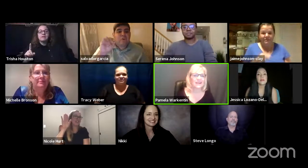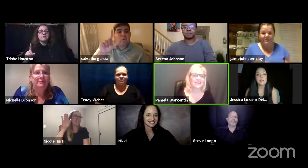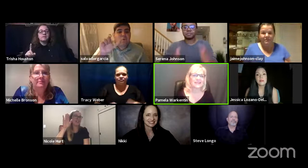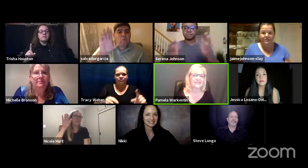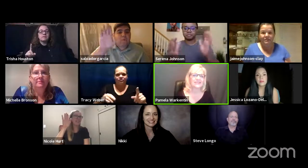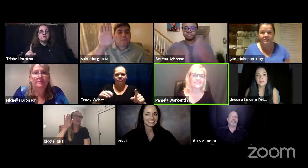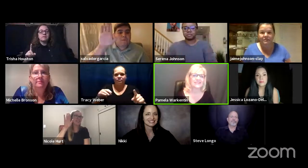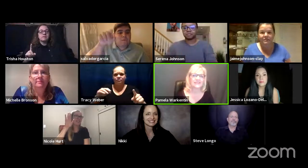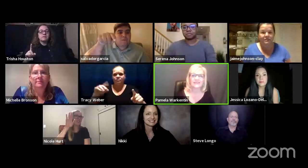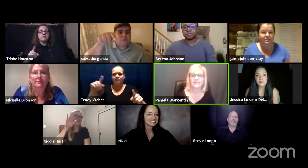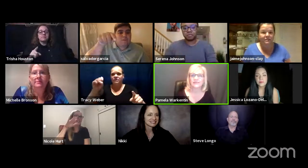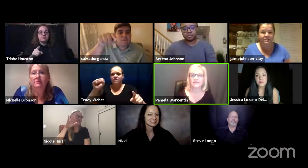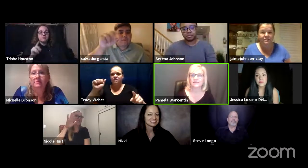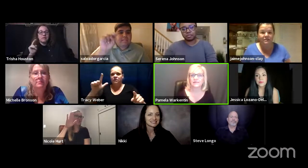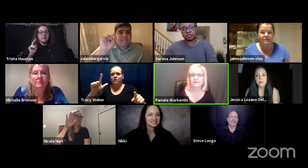Okay.